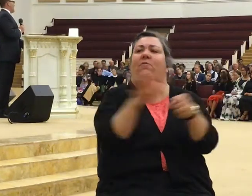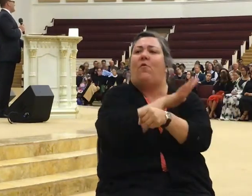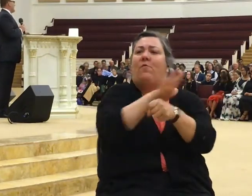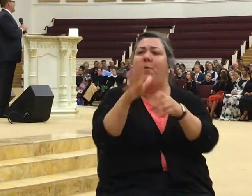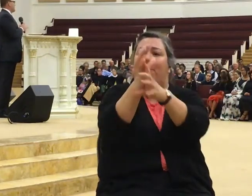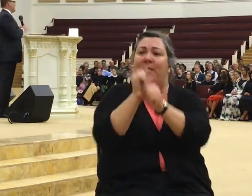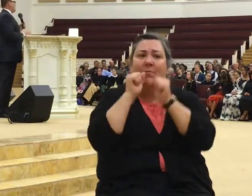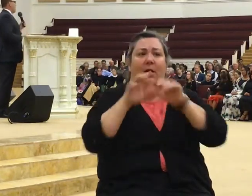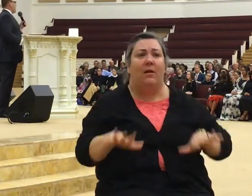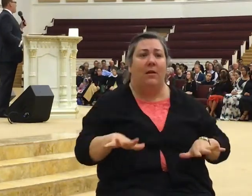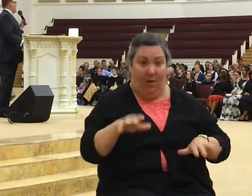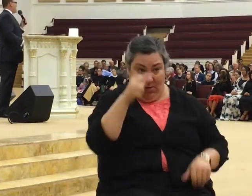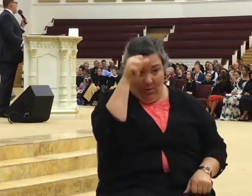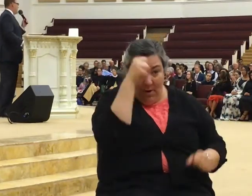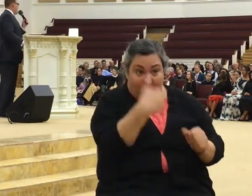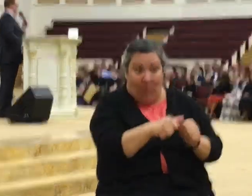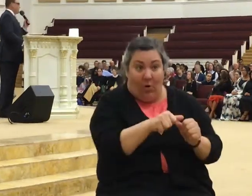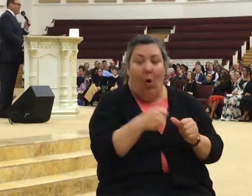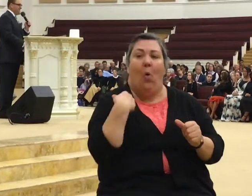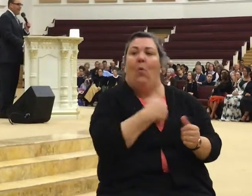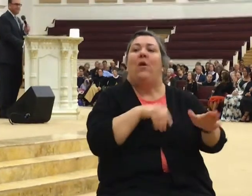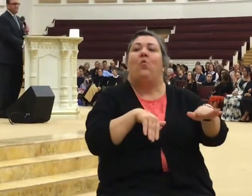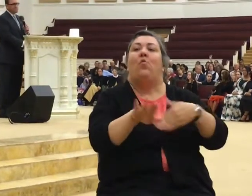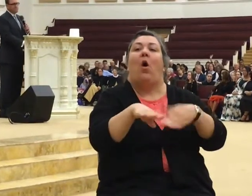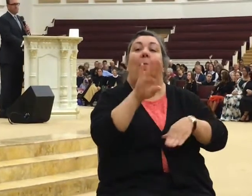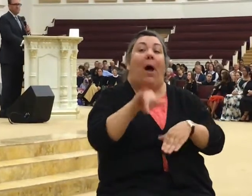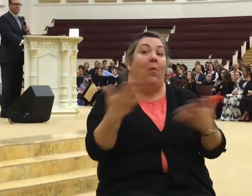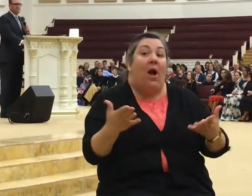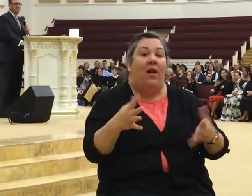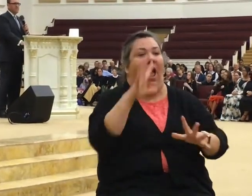That's why you got to remember we walk by faith and not by sight.